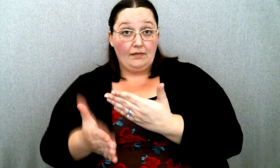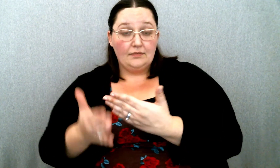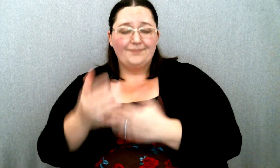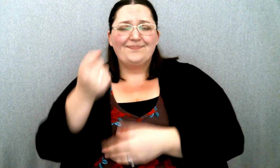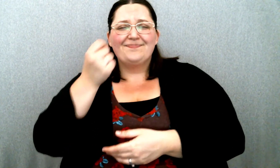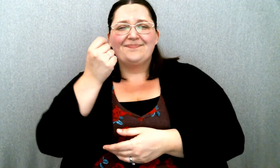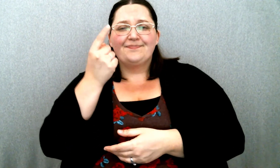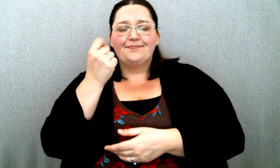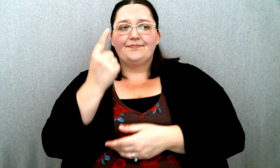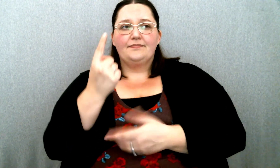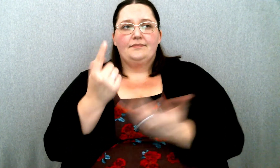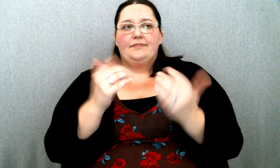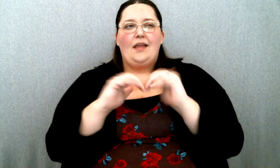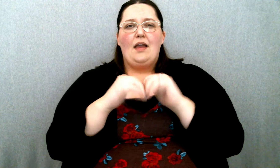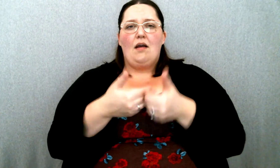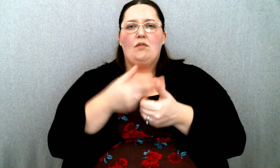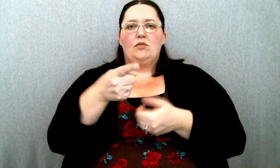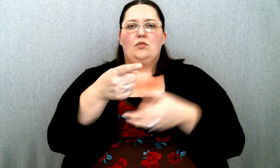weekend. For all of these, what we just worked on,